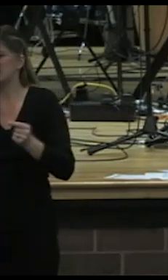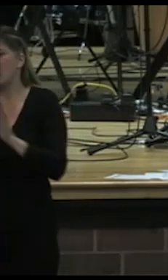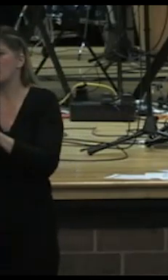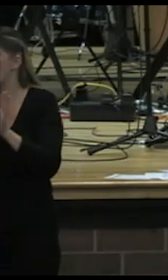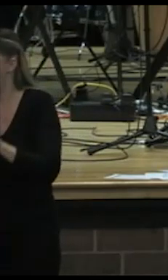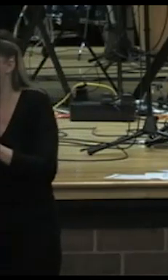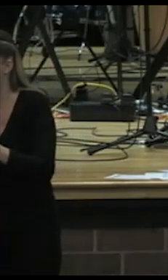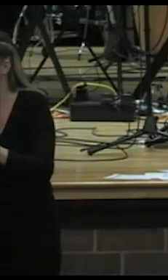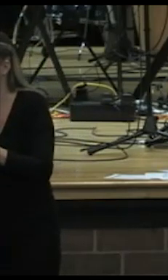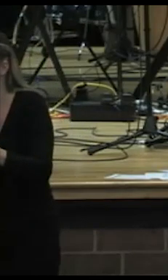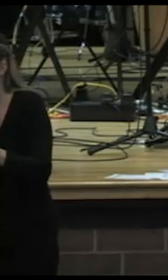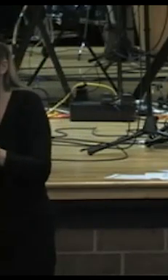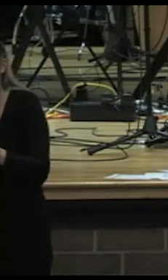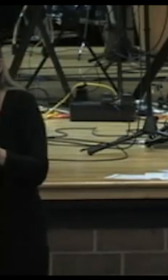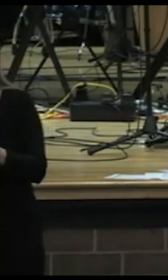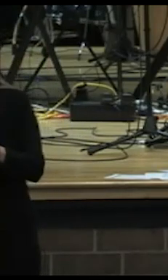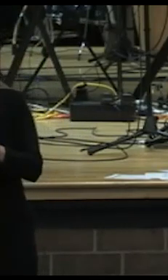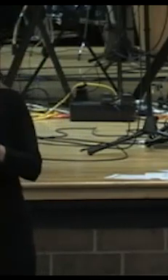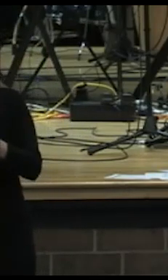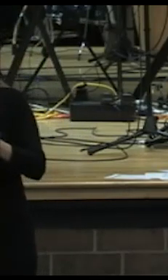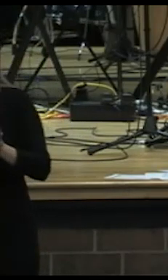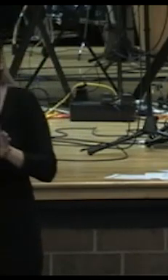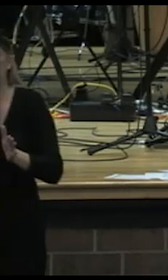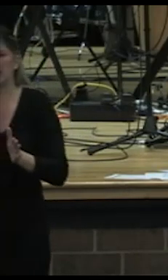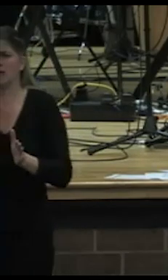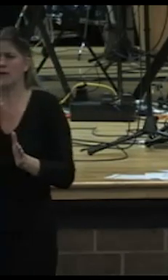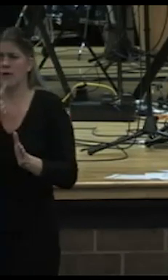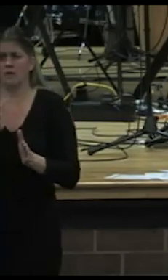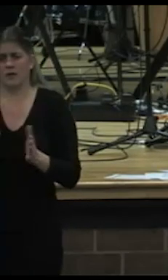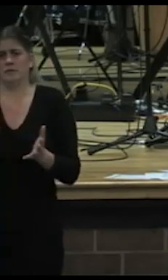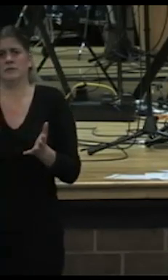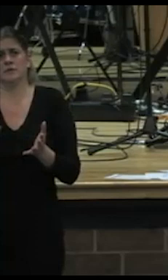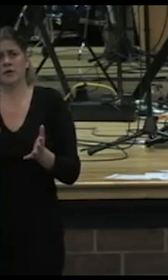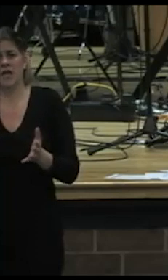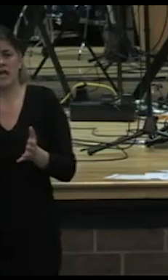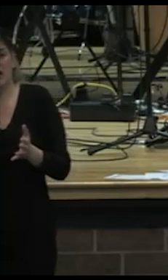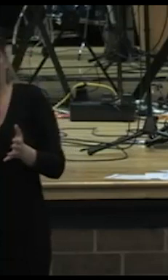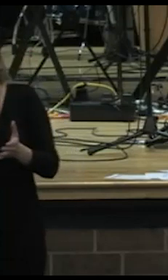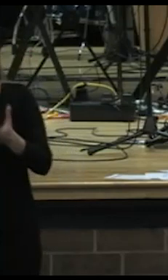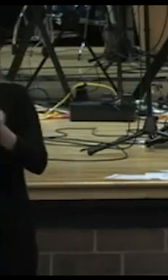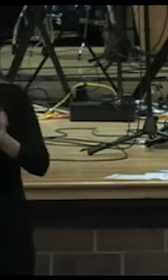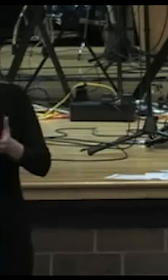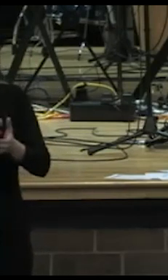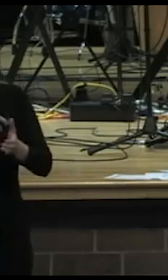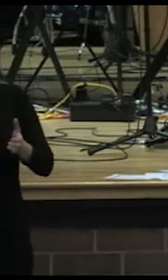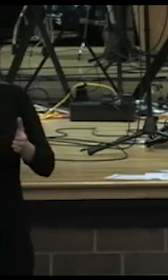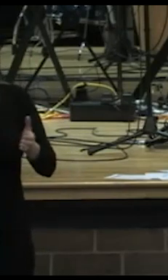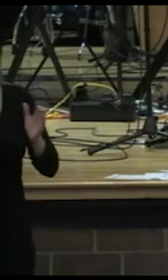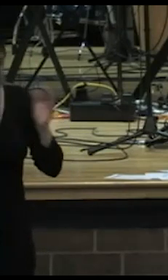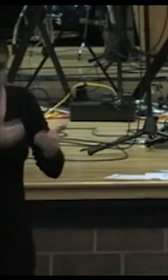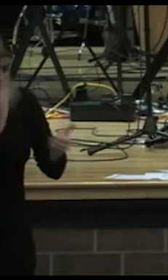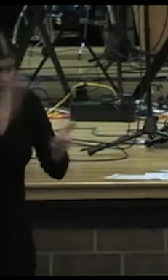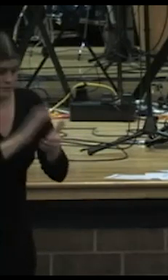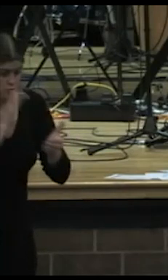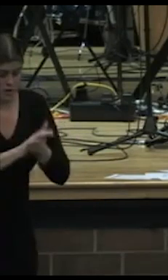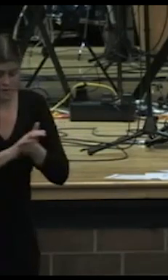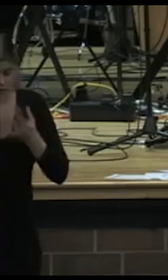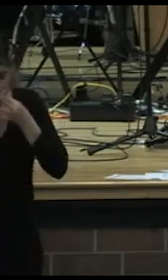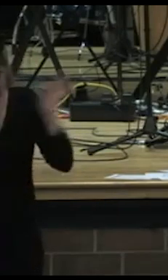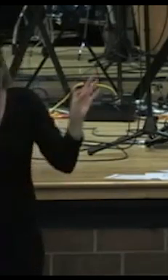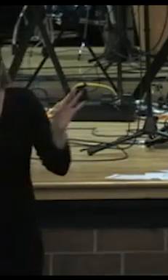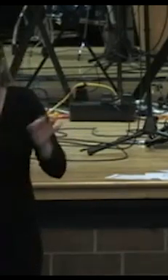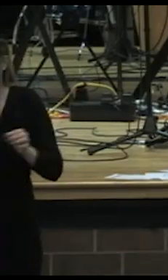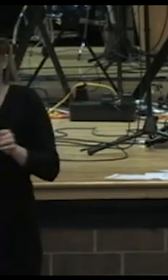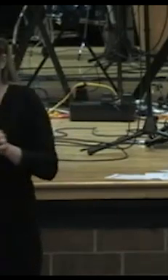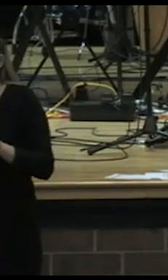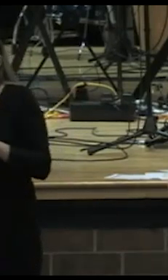law. He's not saying this to bind people into a certain way. He's saying, I'm saying this for